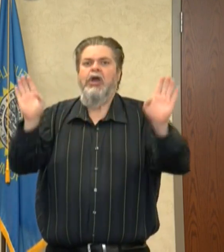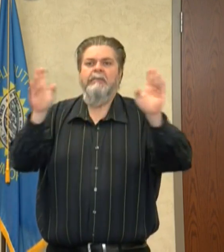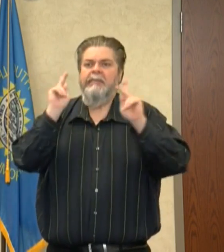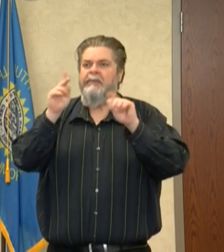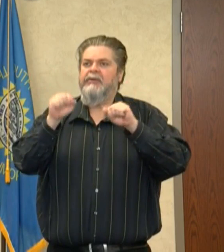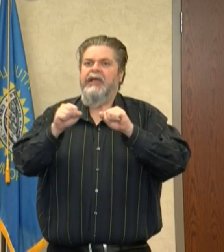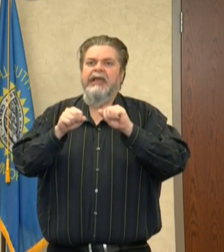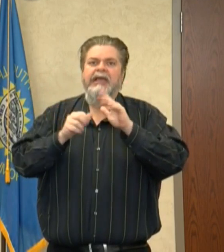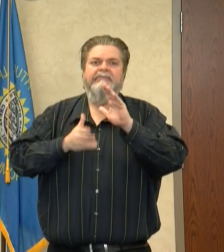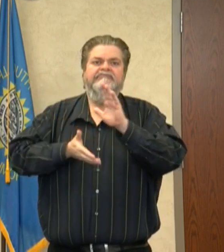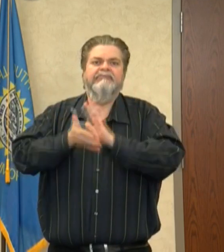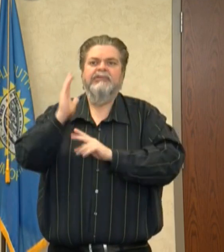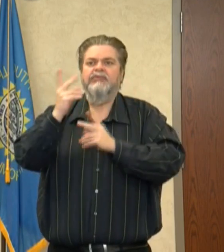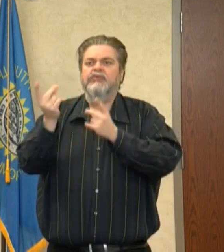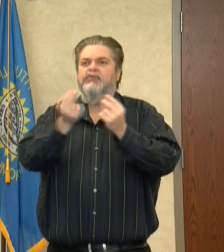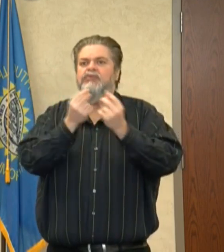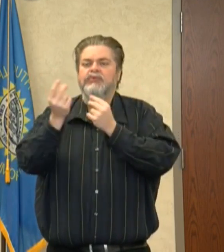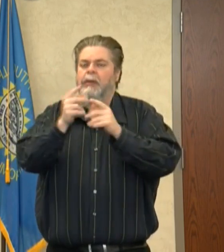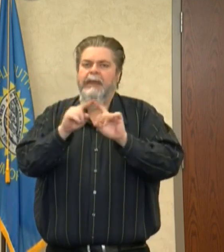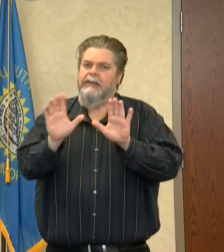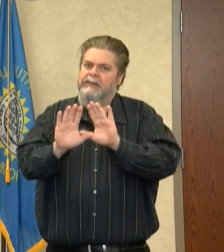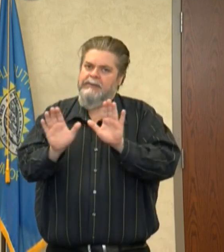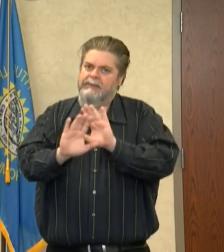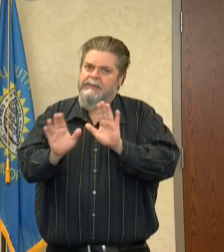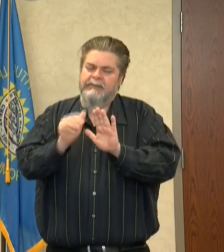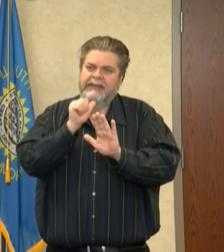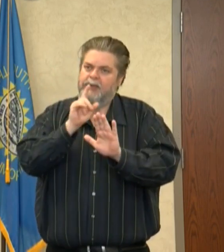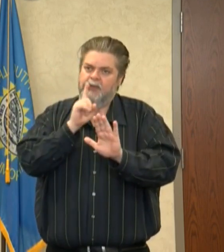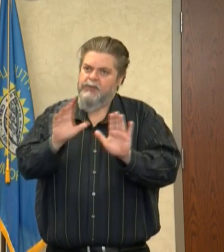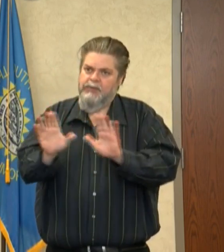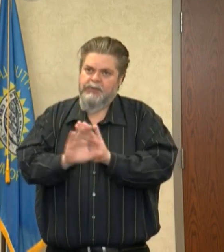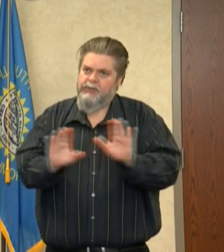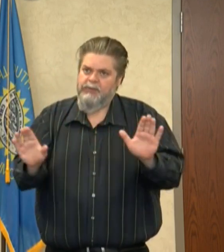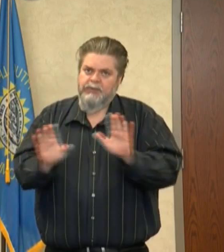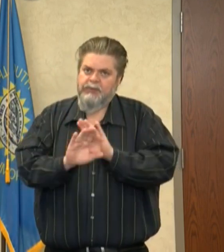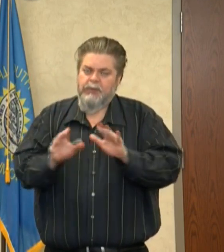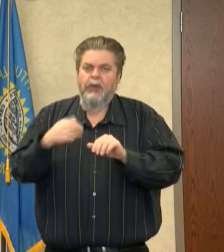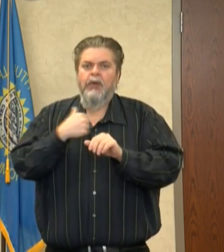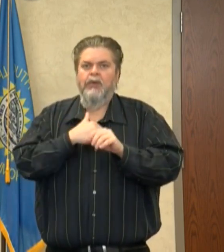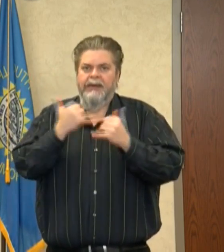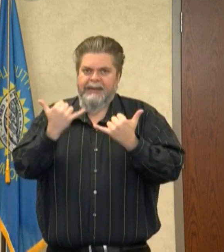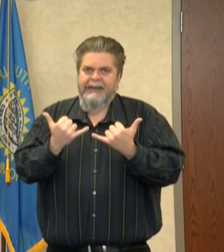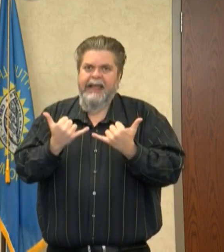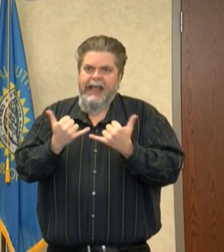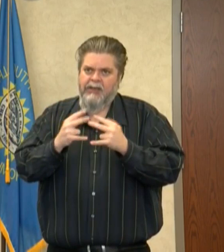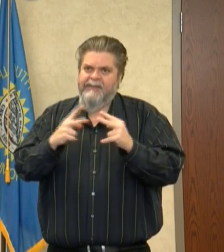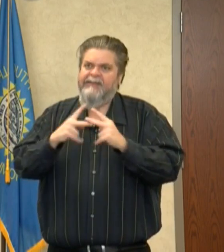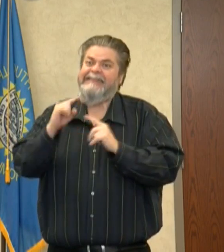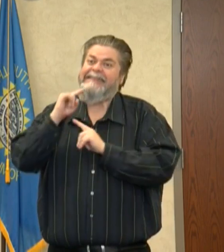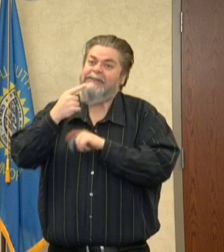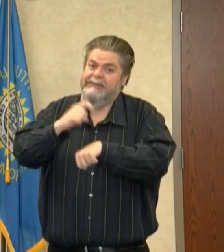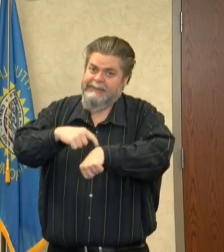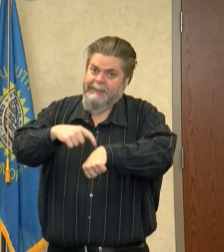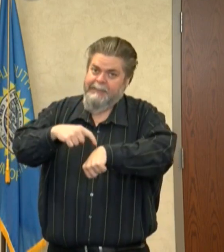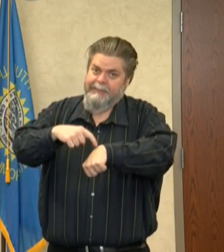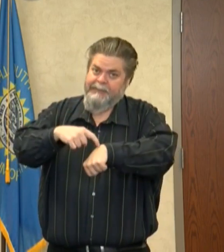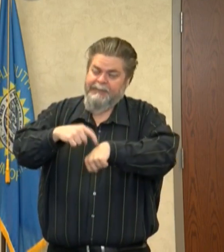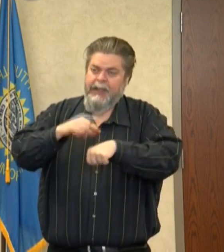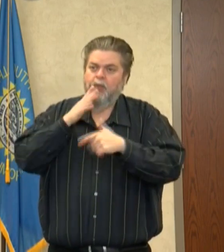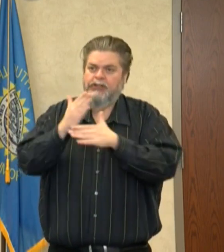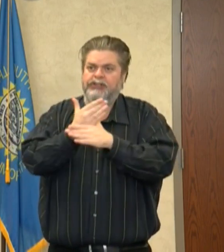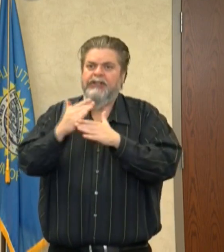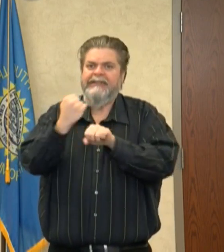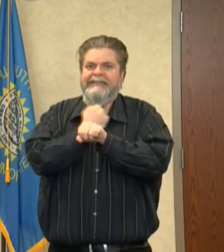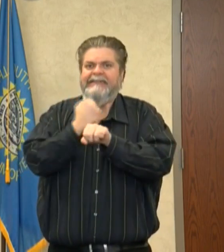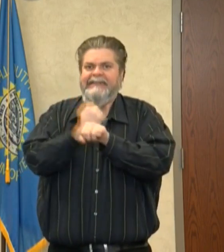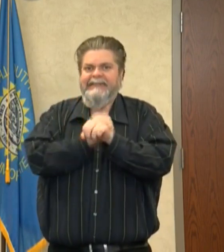we nailed it. That's not even close. Not even close. Now we're actually in crunch time right now. And I want to share some information